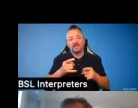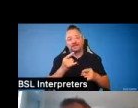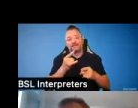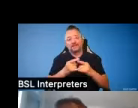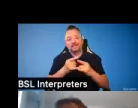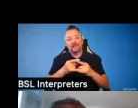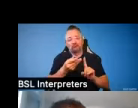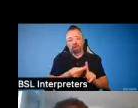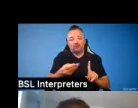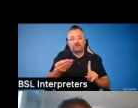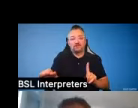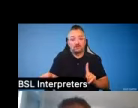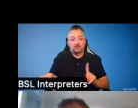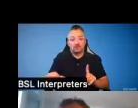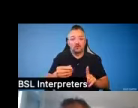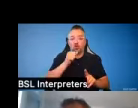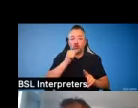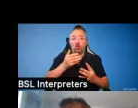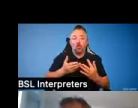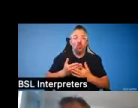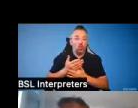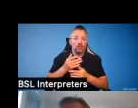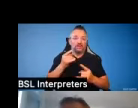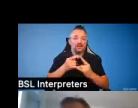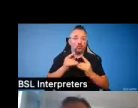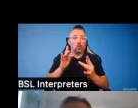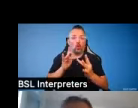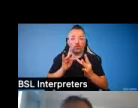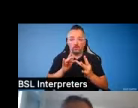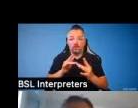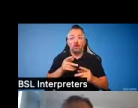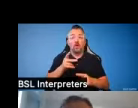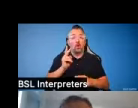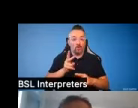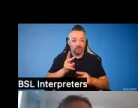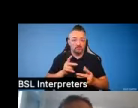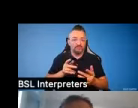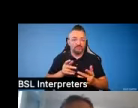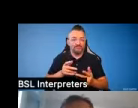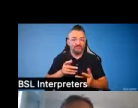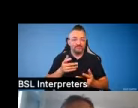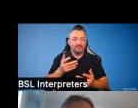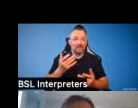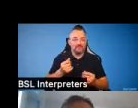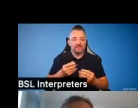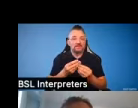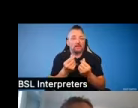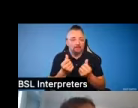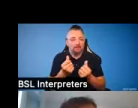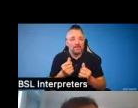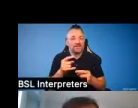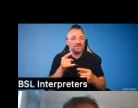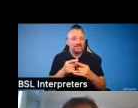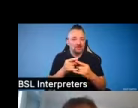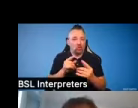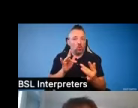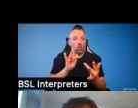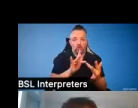so it's not only through sexual contact, but often the skin-to-skin contacts involves some sexual contact. We